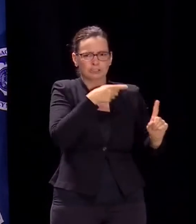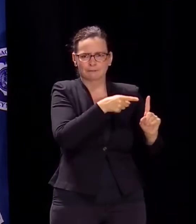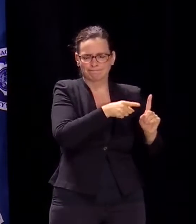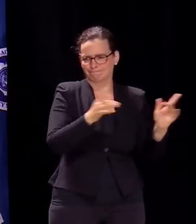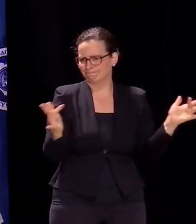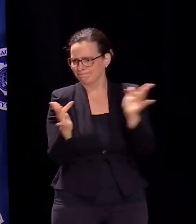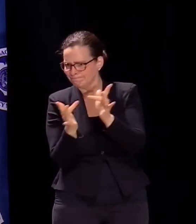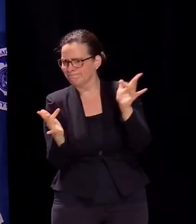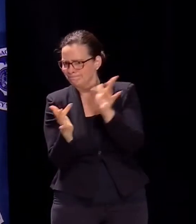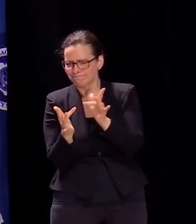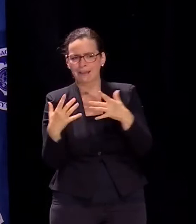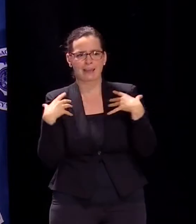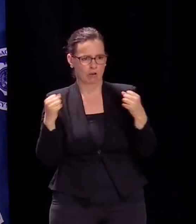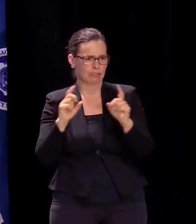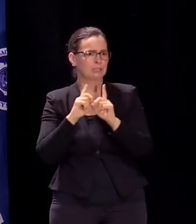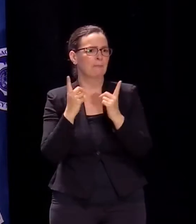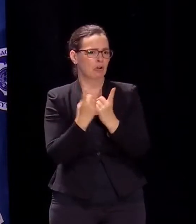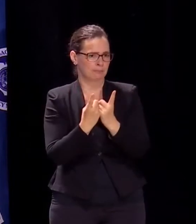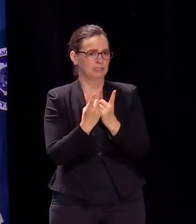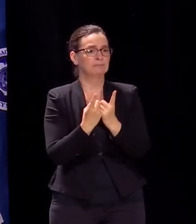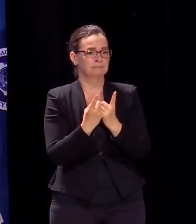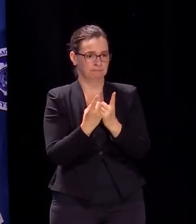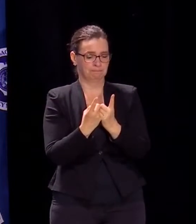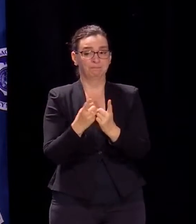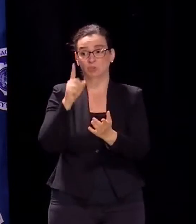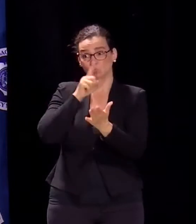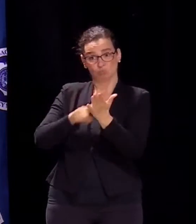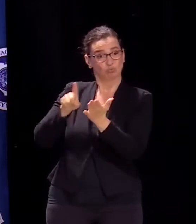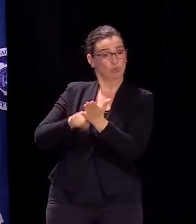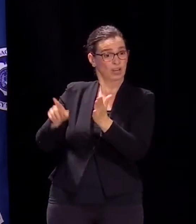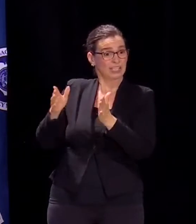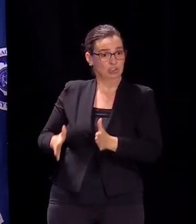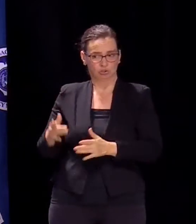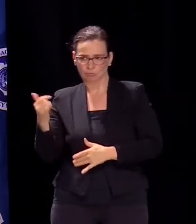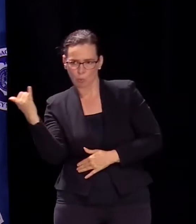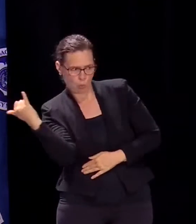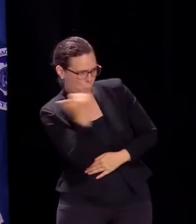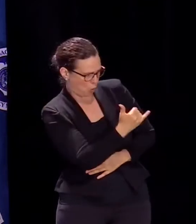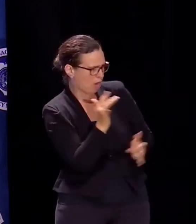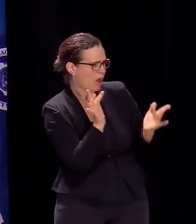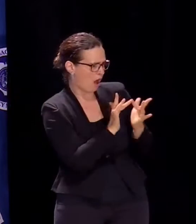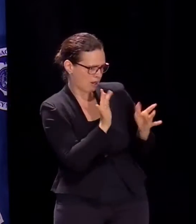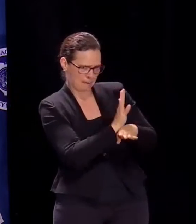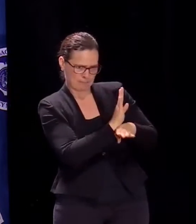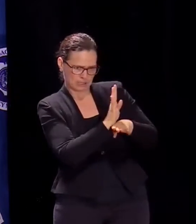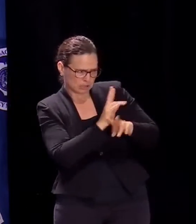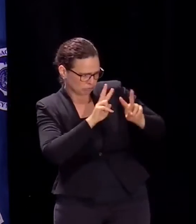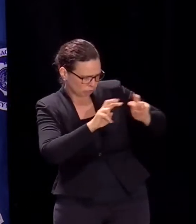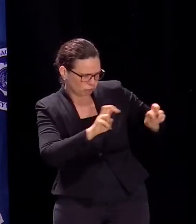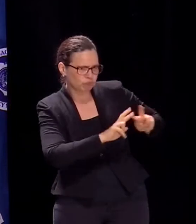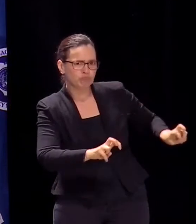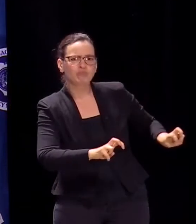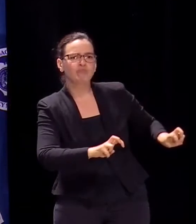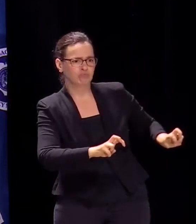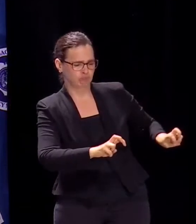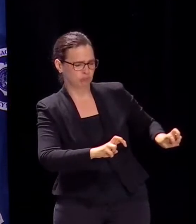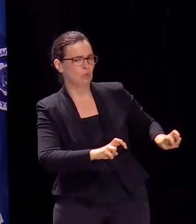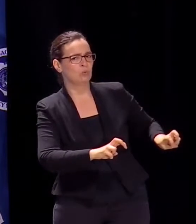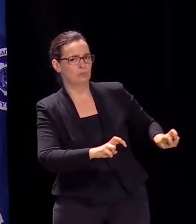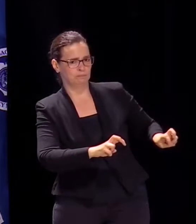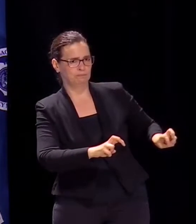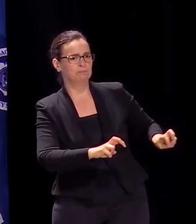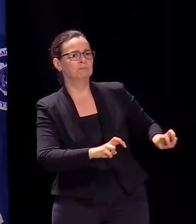that may have been working with the employee who was infected. We will reach out to these staff and then we